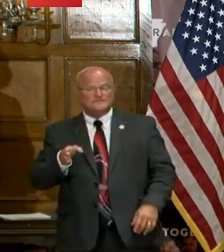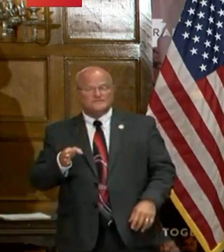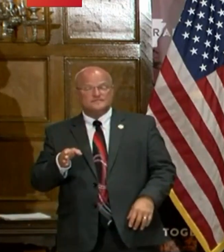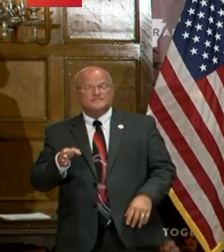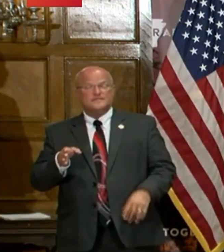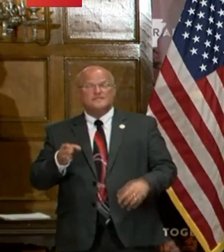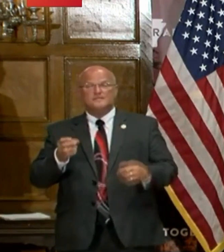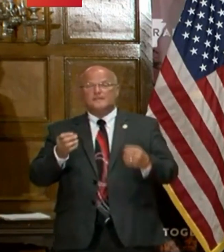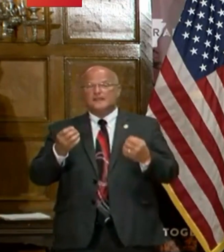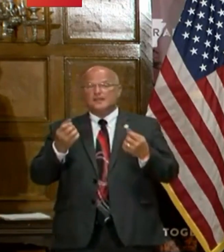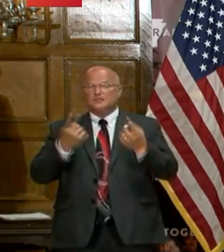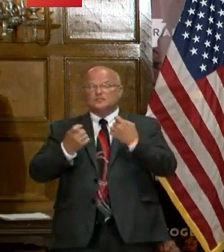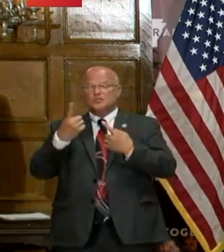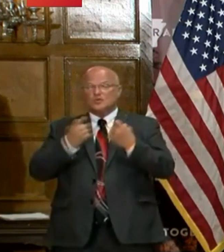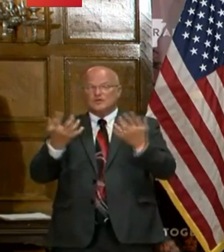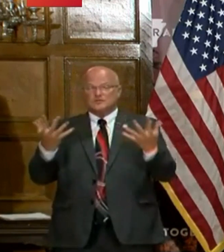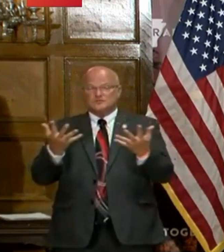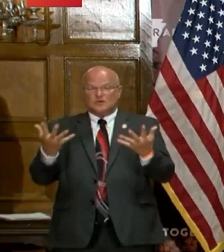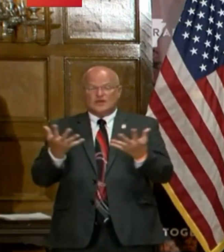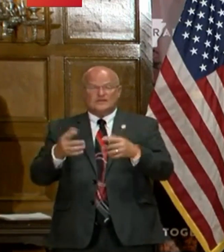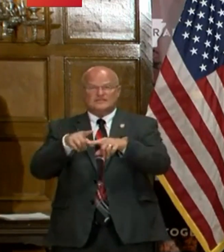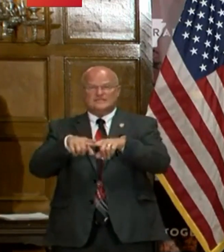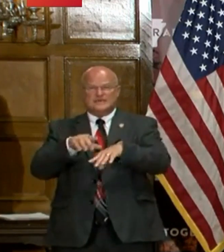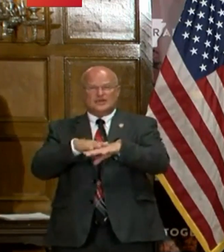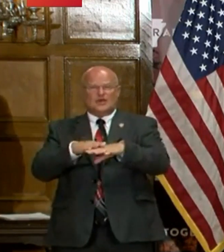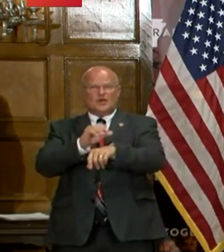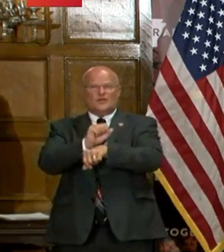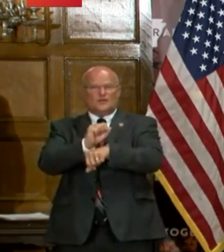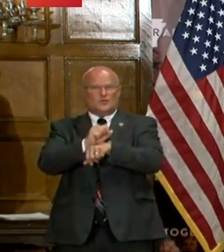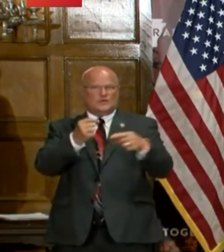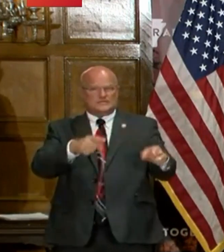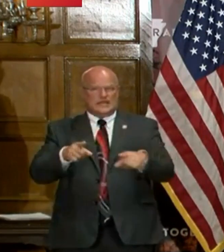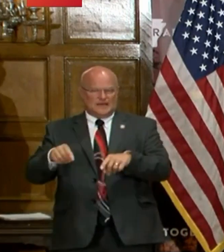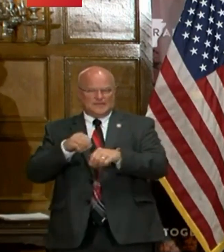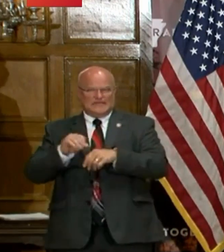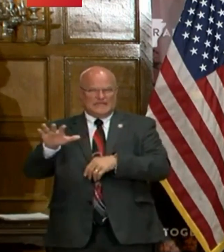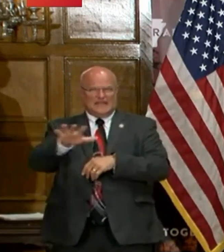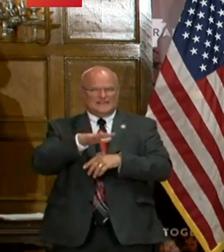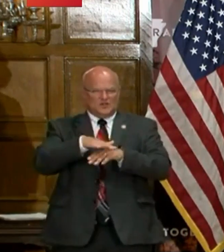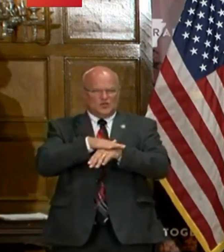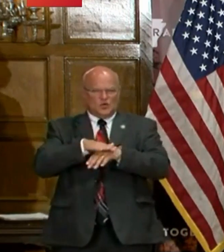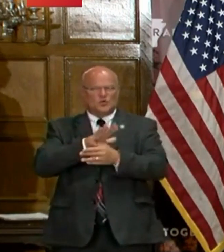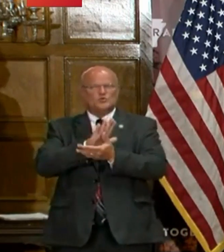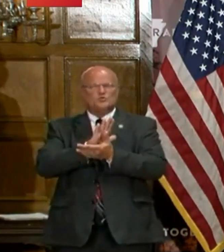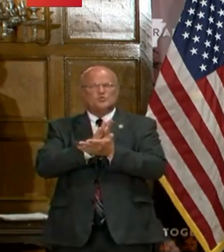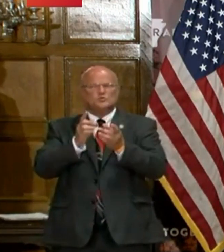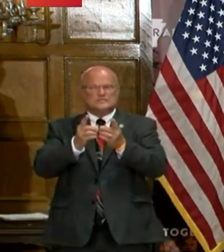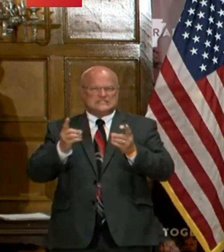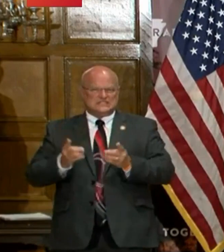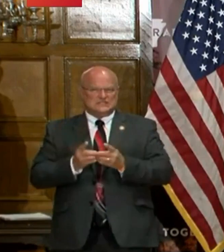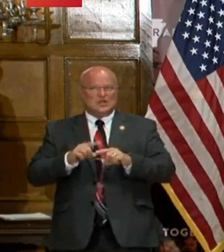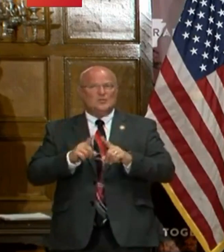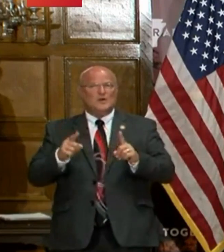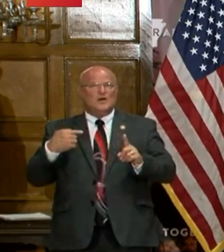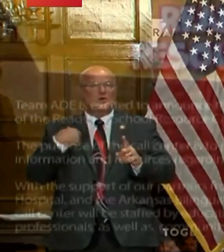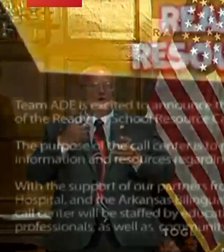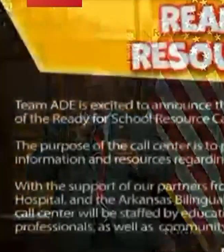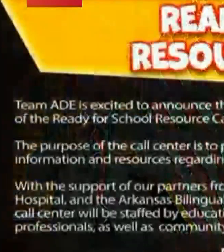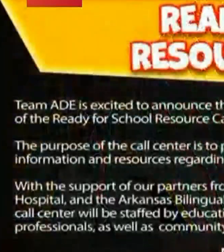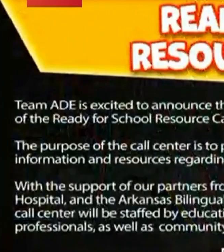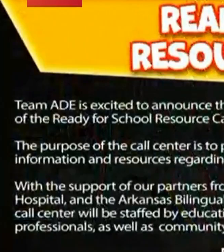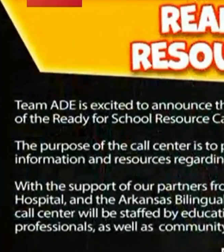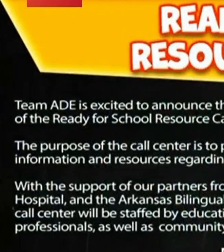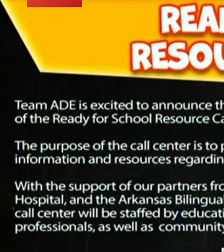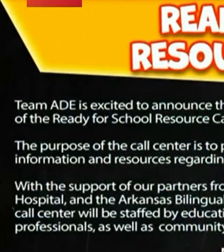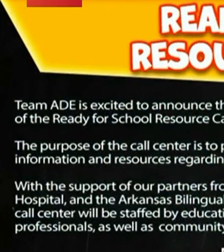Obviously, many of those questions will be dependent upon the work that's happening in their local school districts, but we will work to make sure that we get